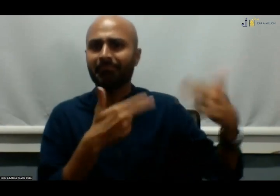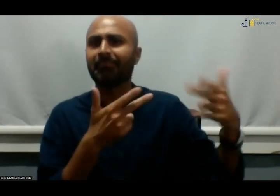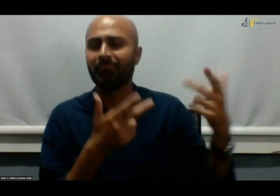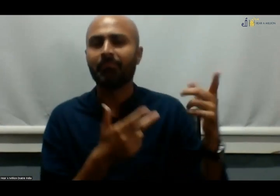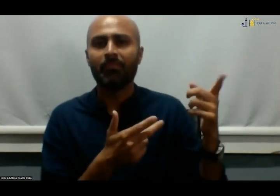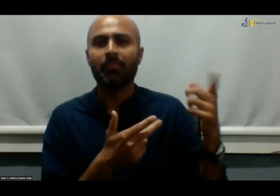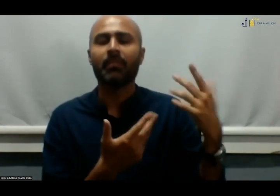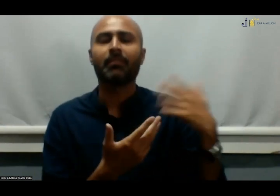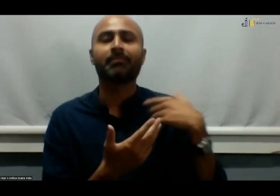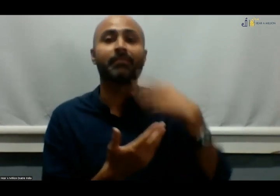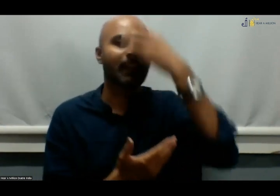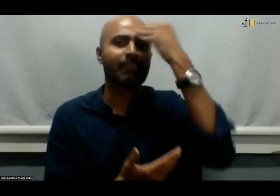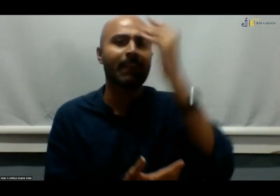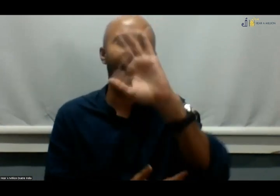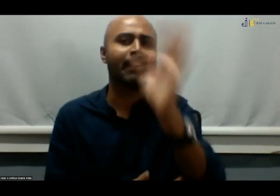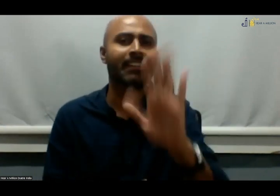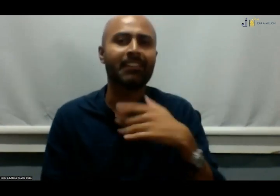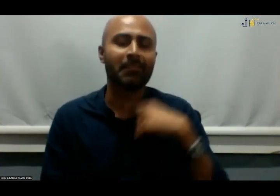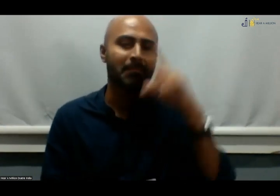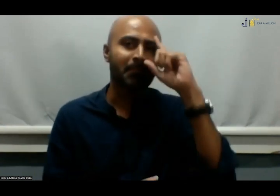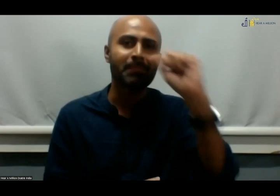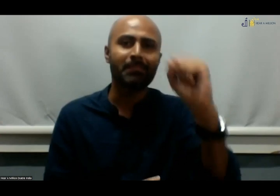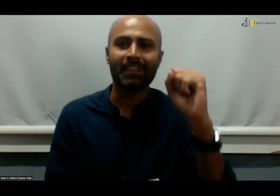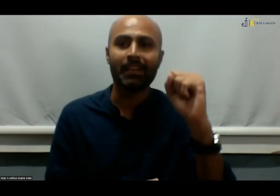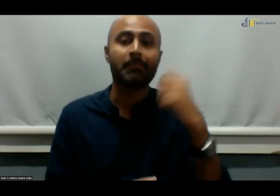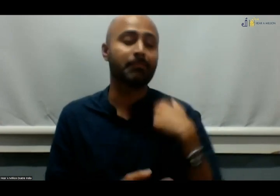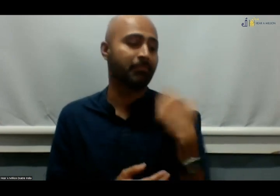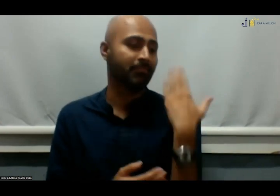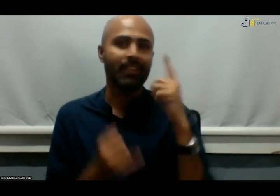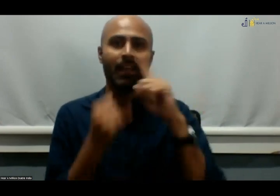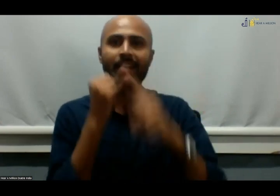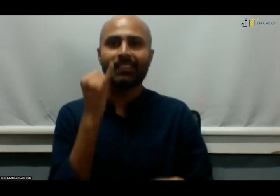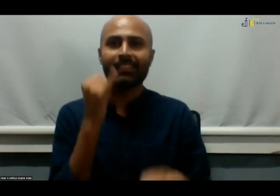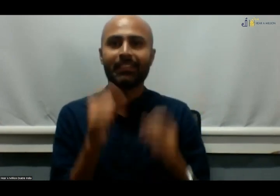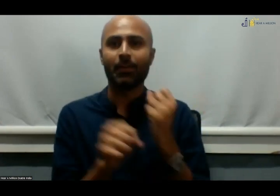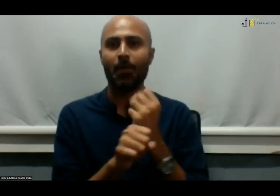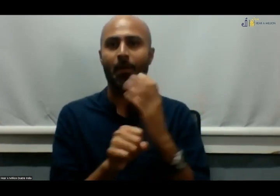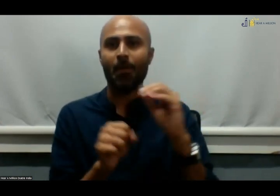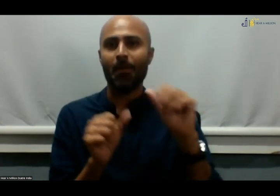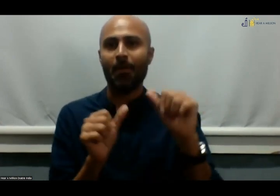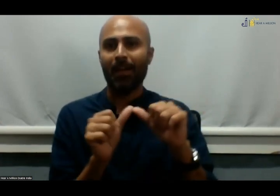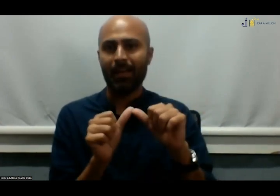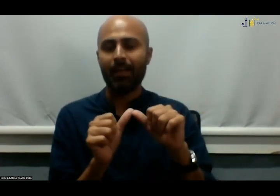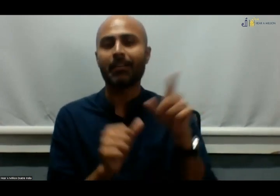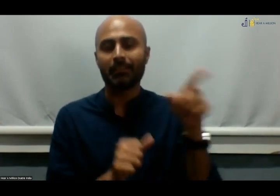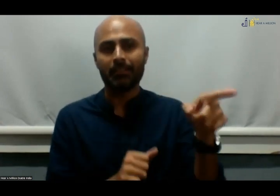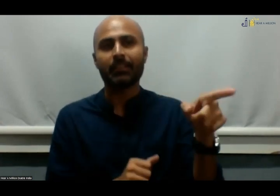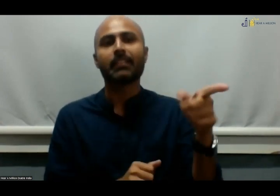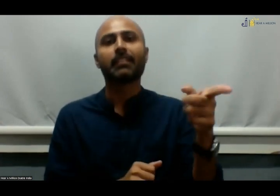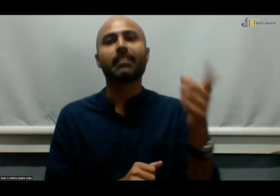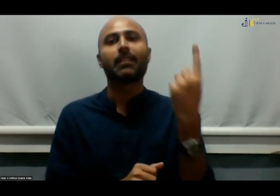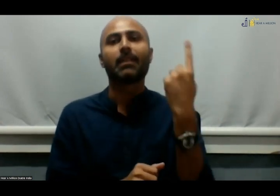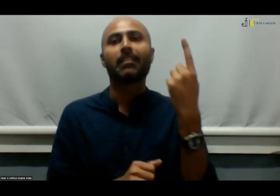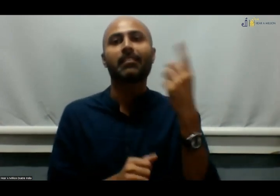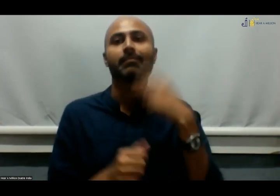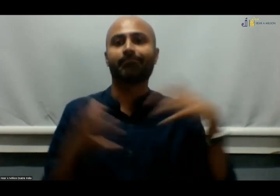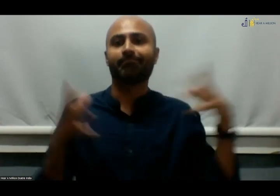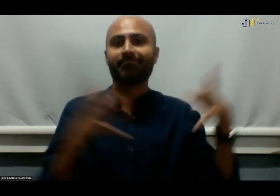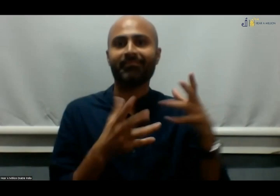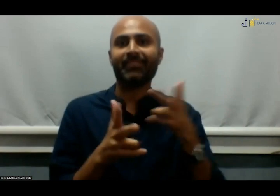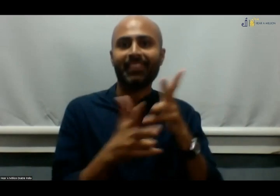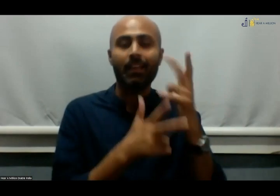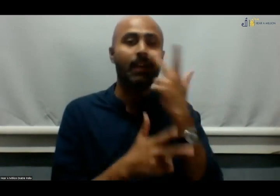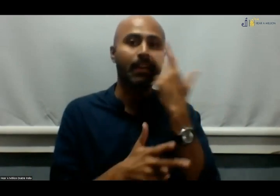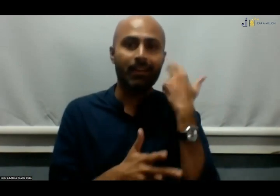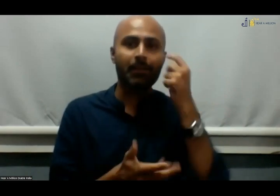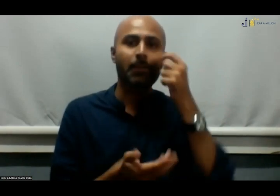Whatever I had, confusions related to law and other things, so I used to contact her. I'll never forget her. Recently,